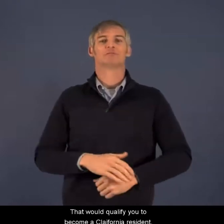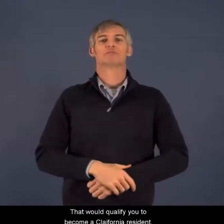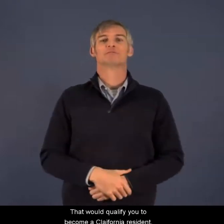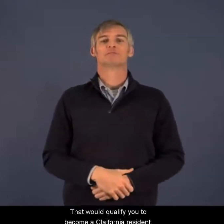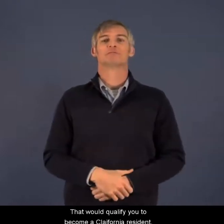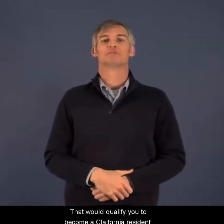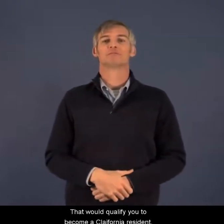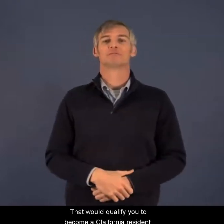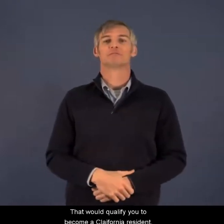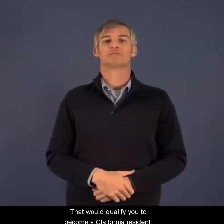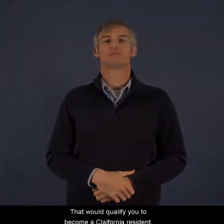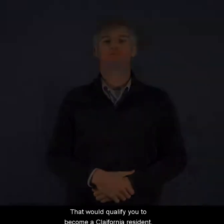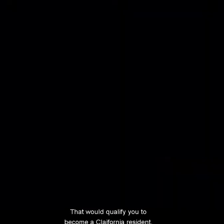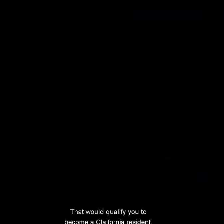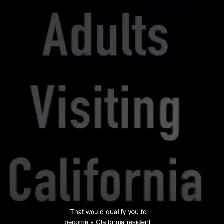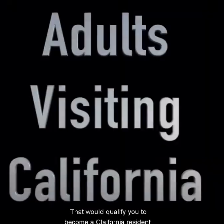That will qualify you to become a California resident.